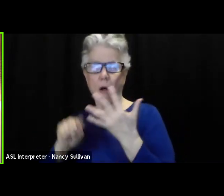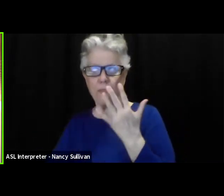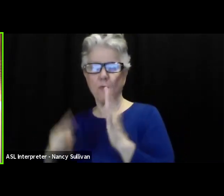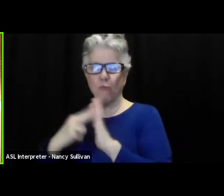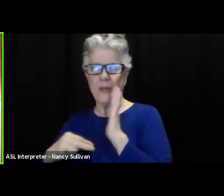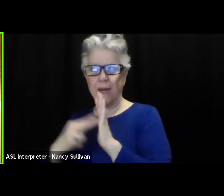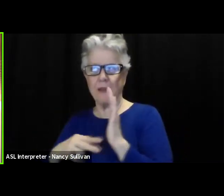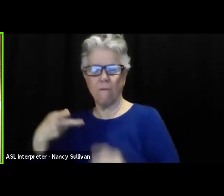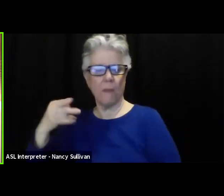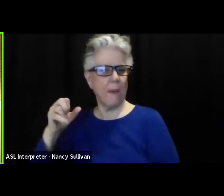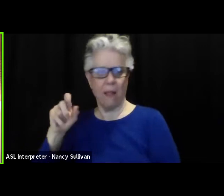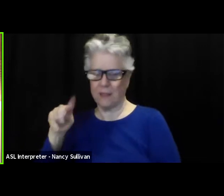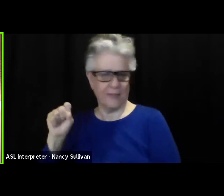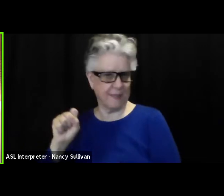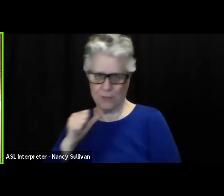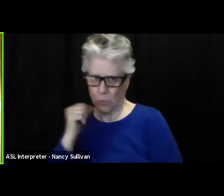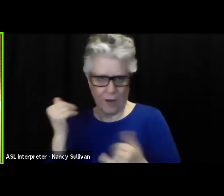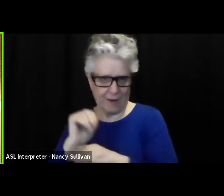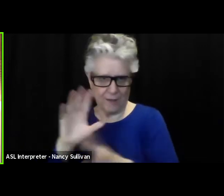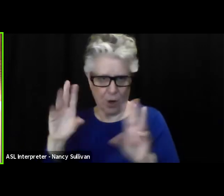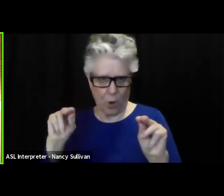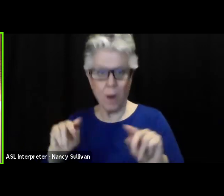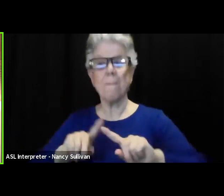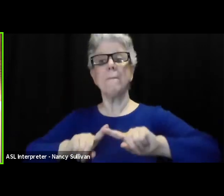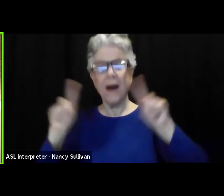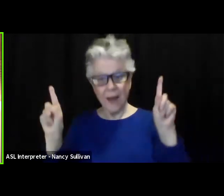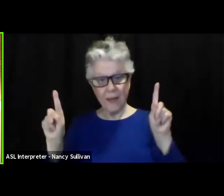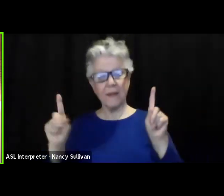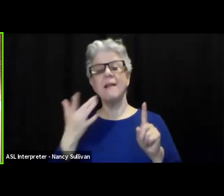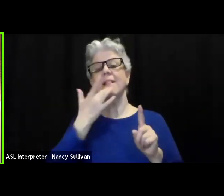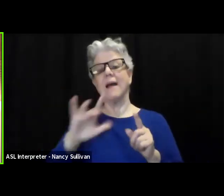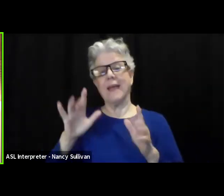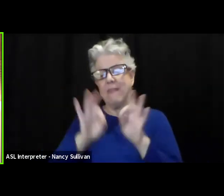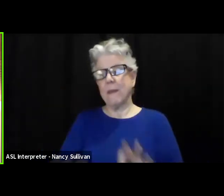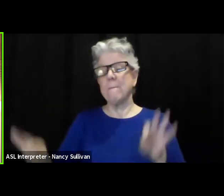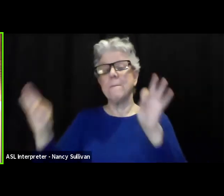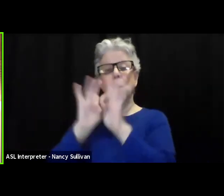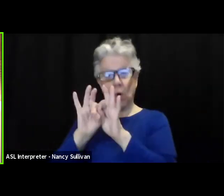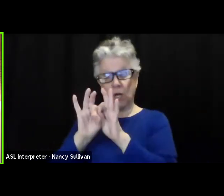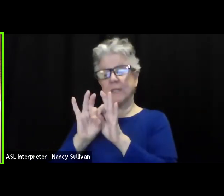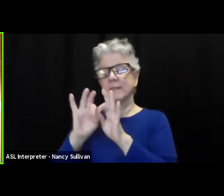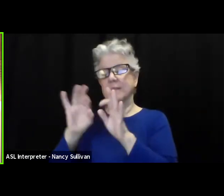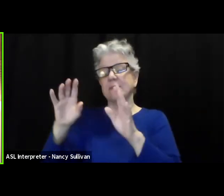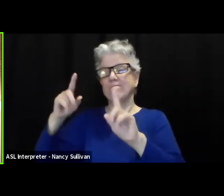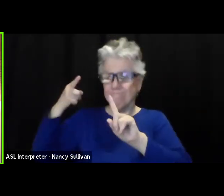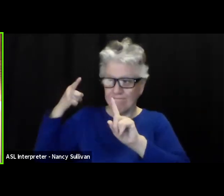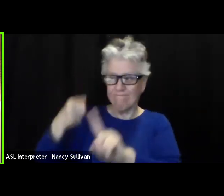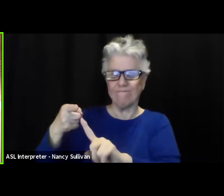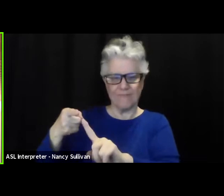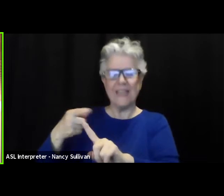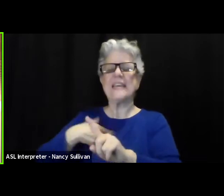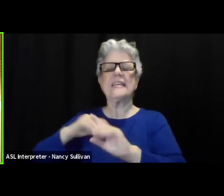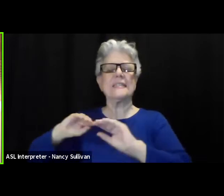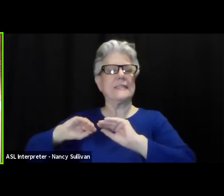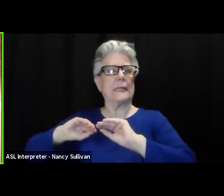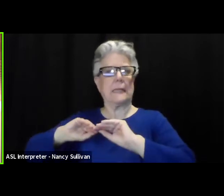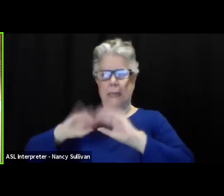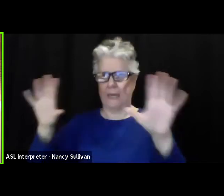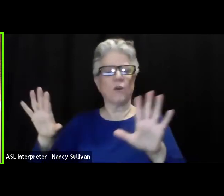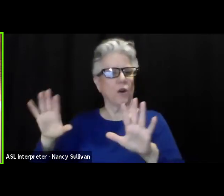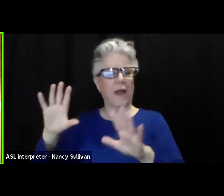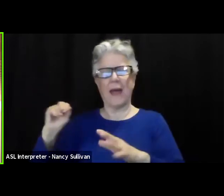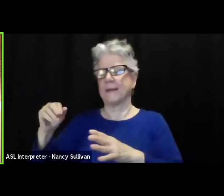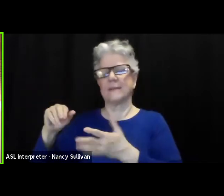Politics tonight. Fortunately, the key exegetical judgments they're fairly uncontroversial